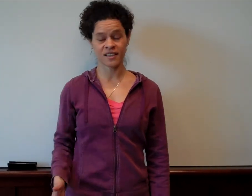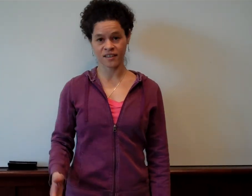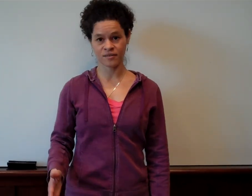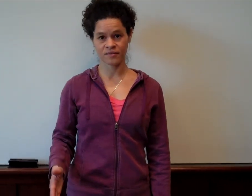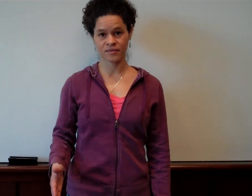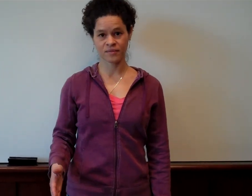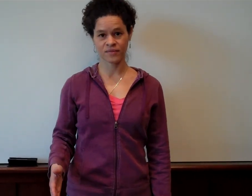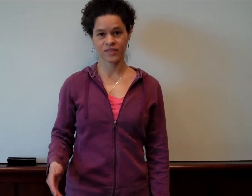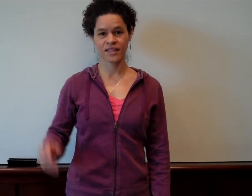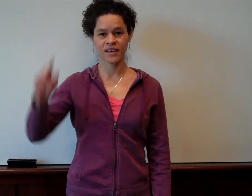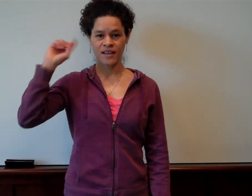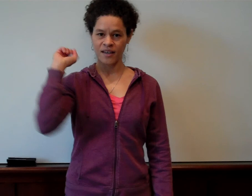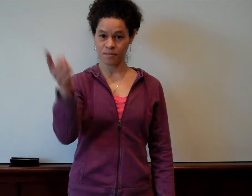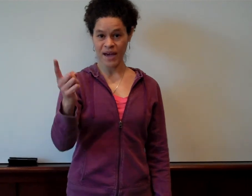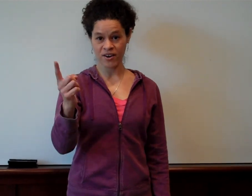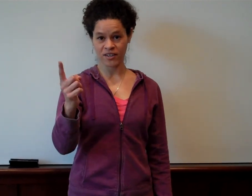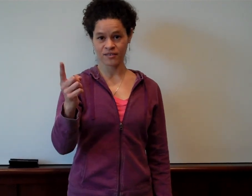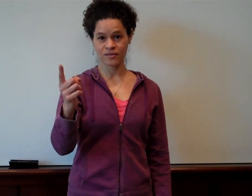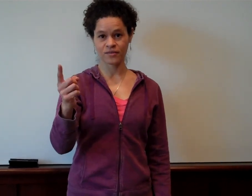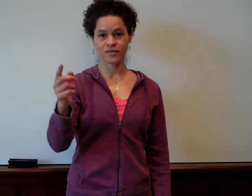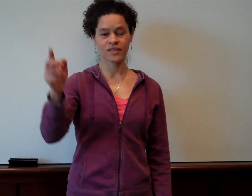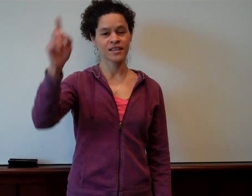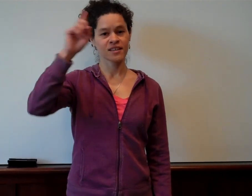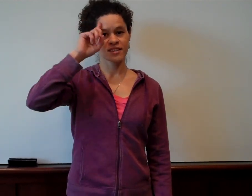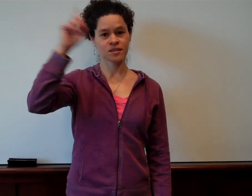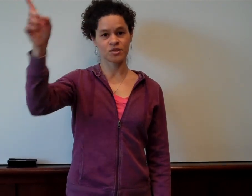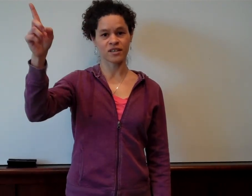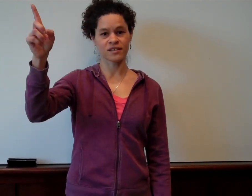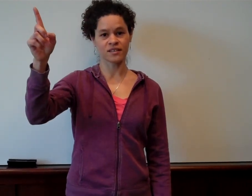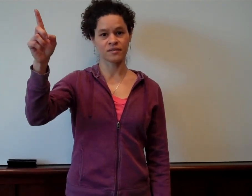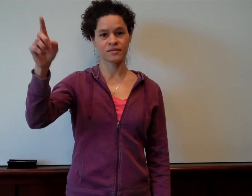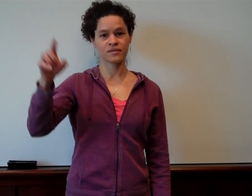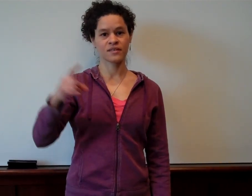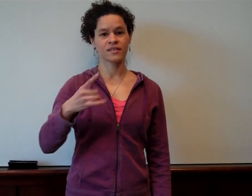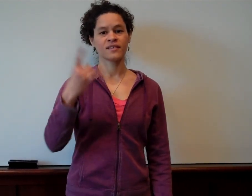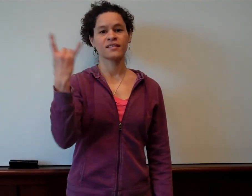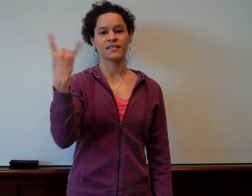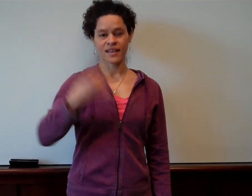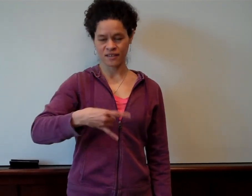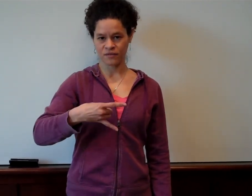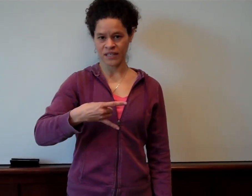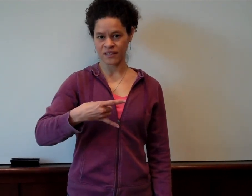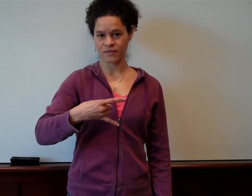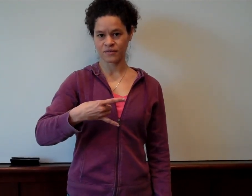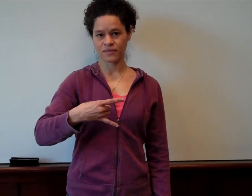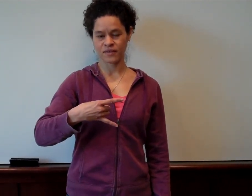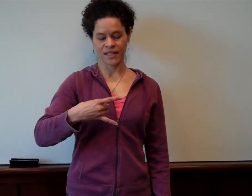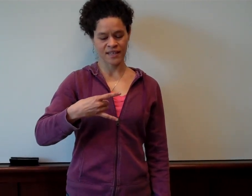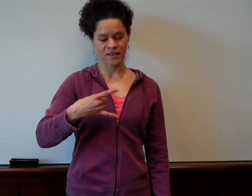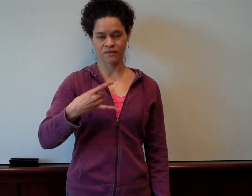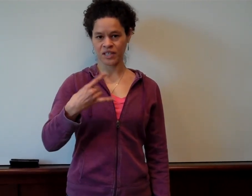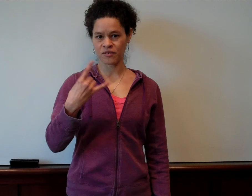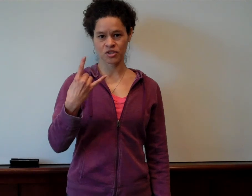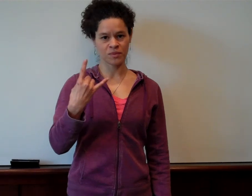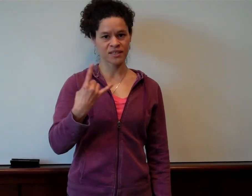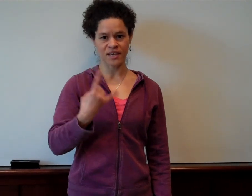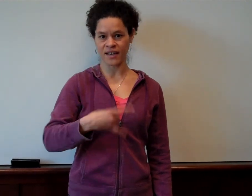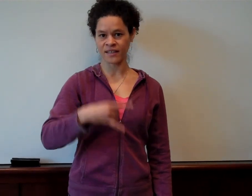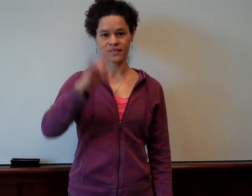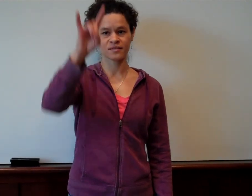indicative, imperative, subjunctive, and infinitive. And that infinitive should be signed